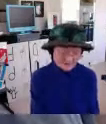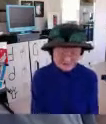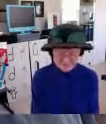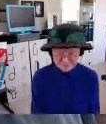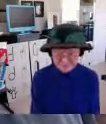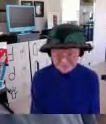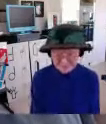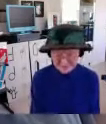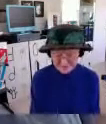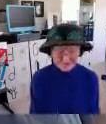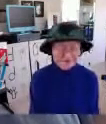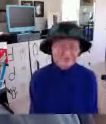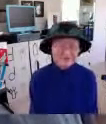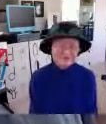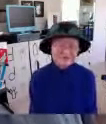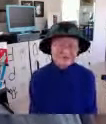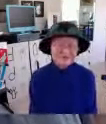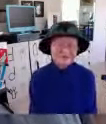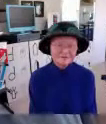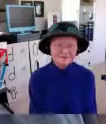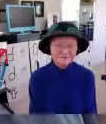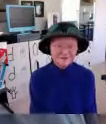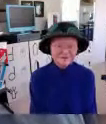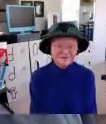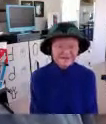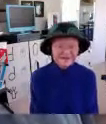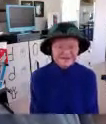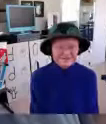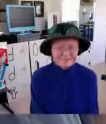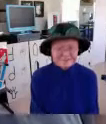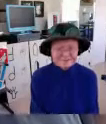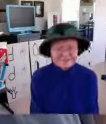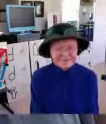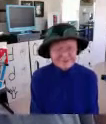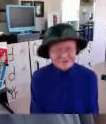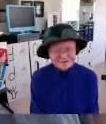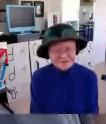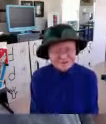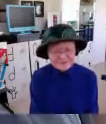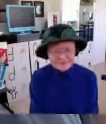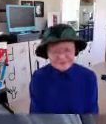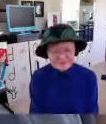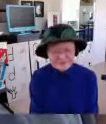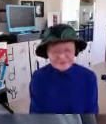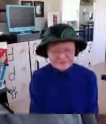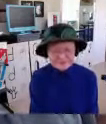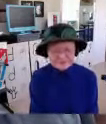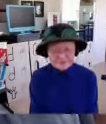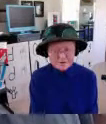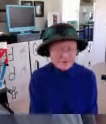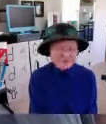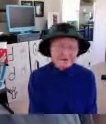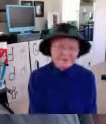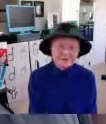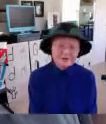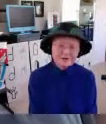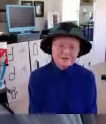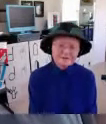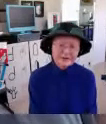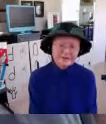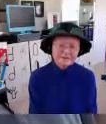and our director of this particular symposium, but Steve is also the developer of software called SignPuddle